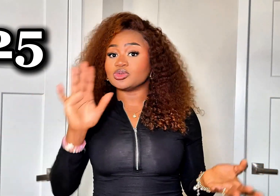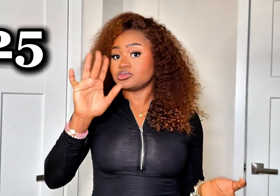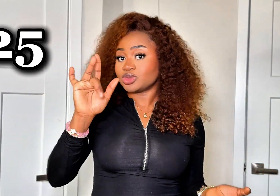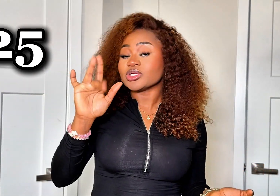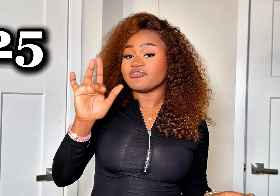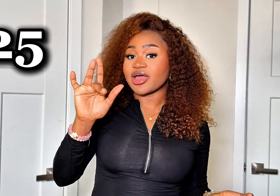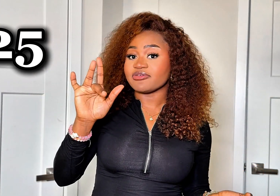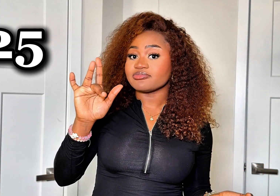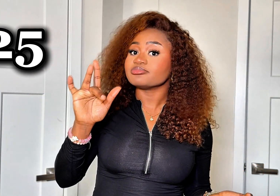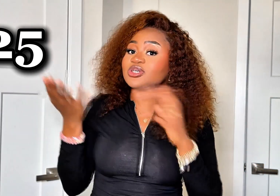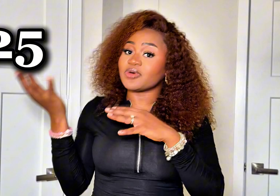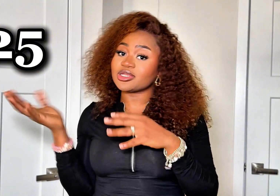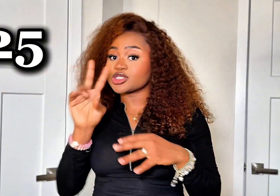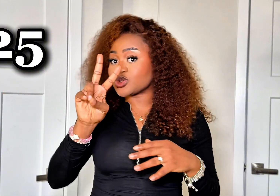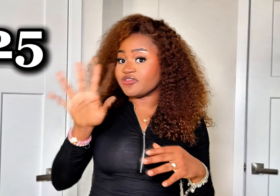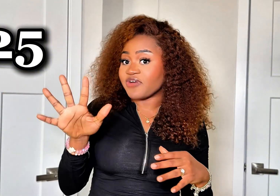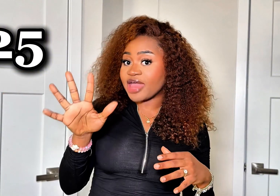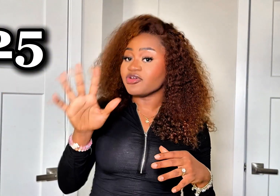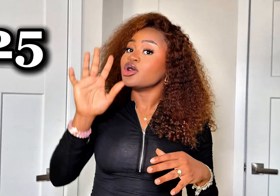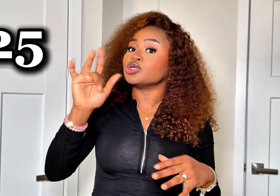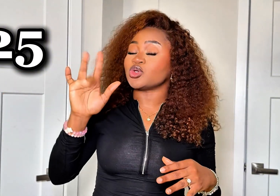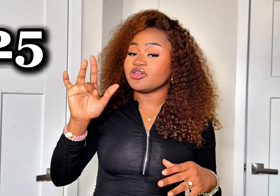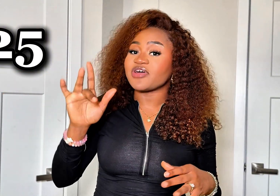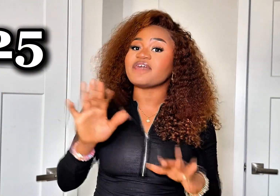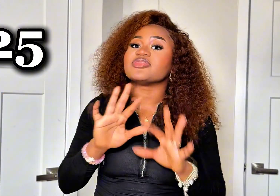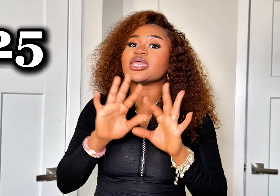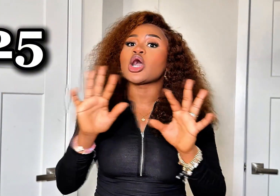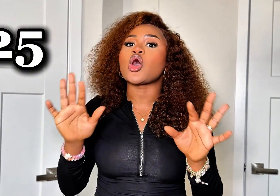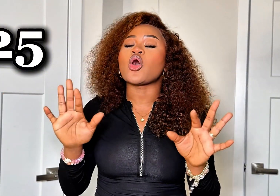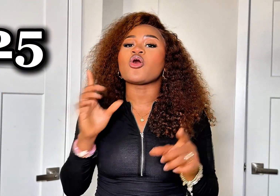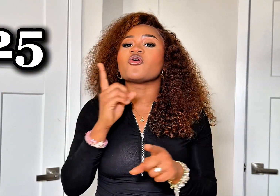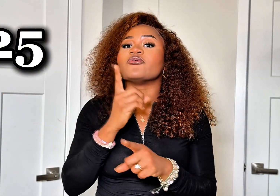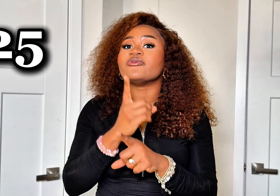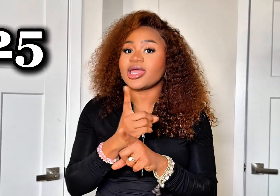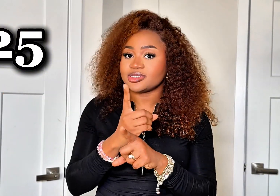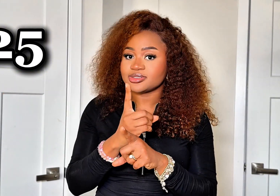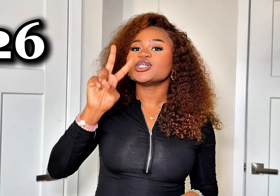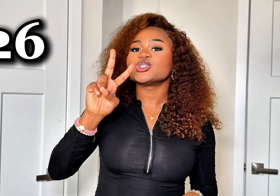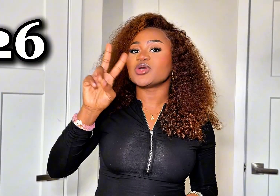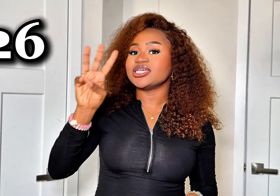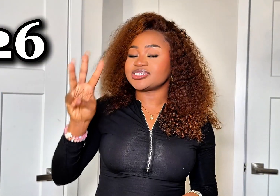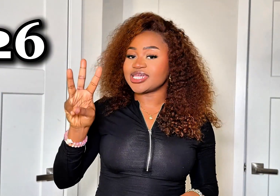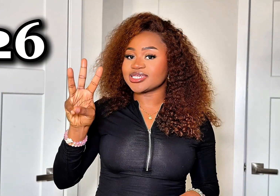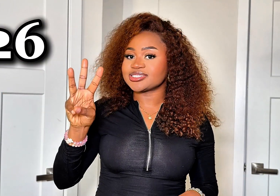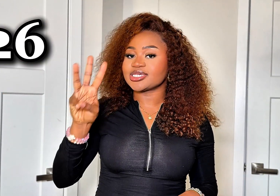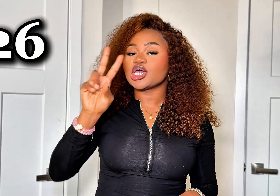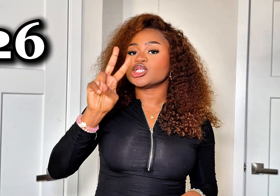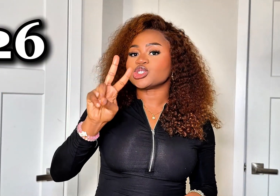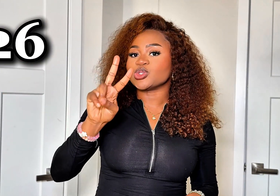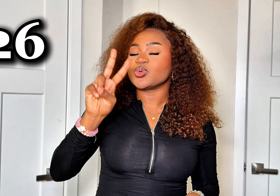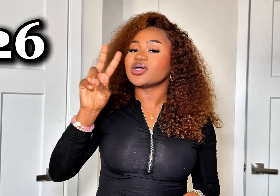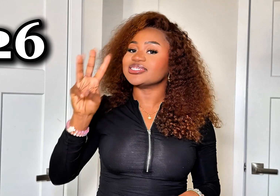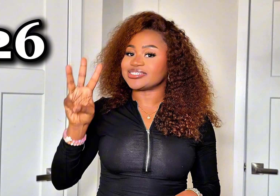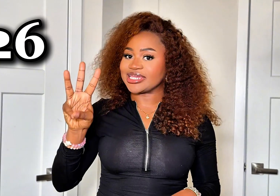do 25. If someone does 25 or 25, they are all right. 26, 2 and